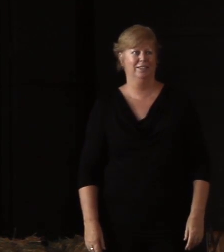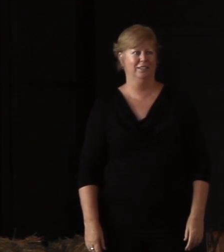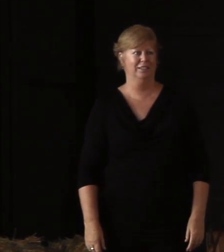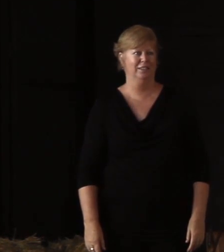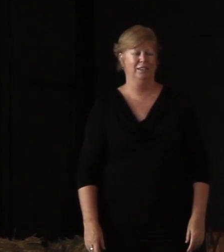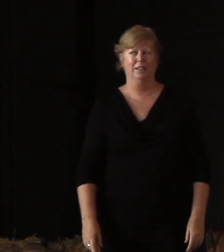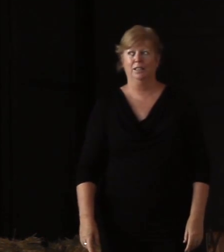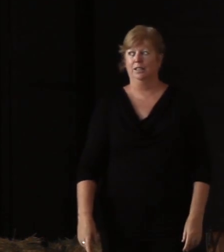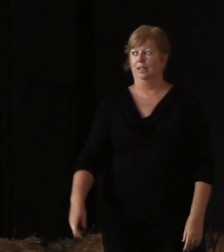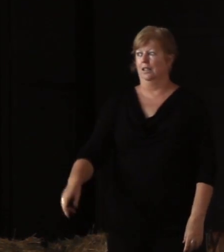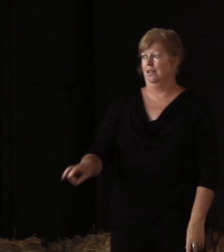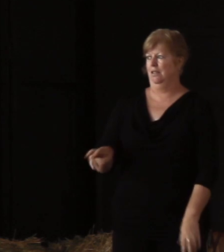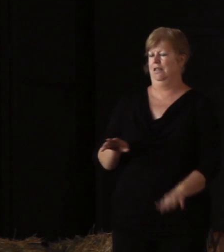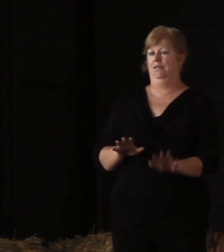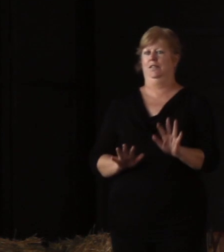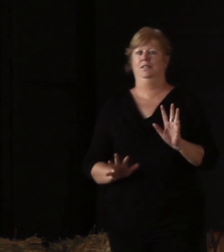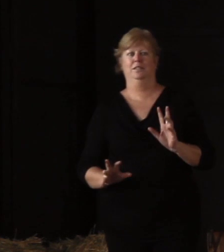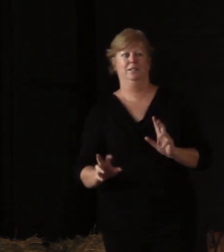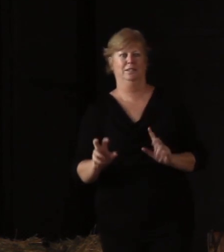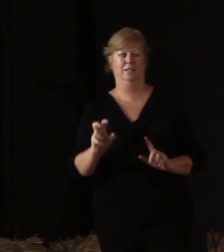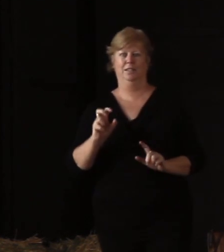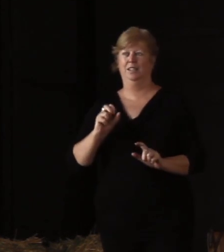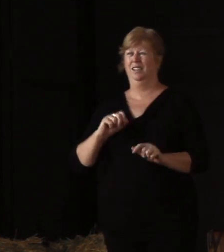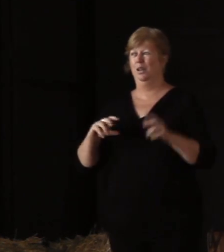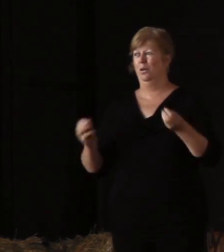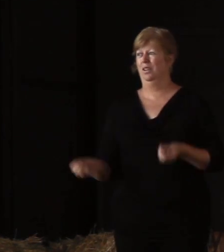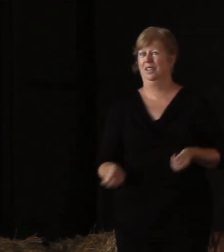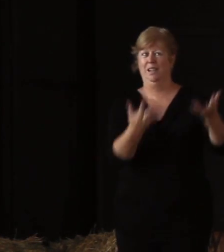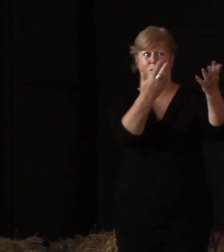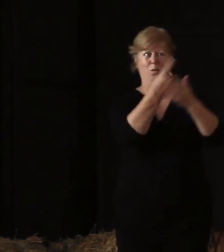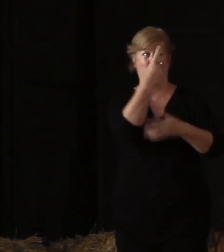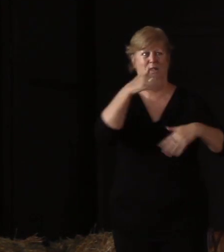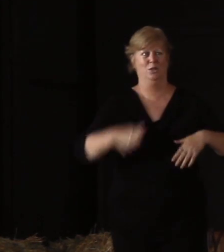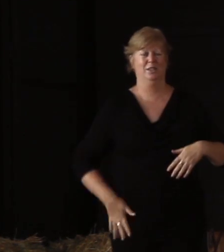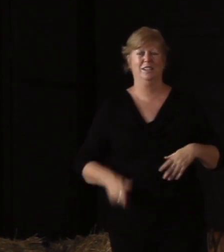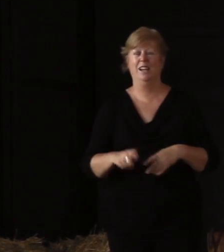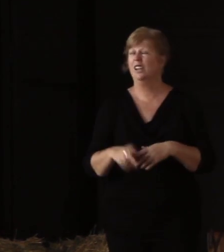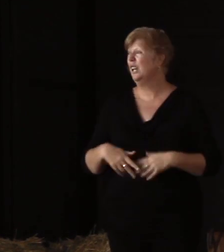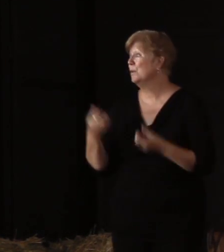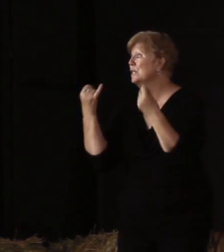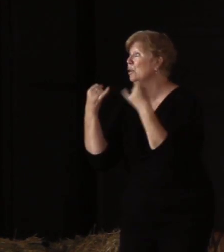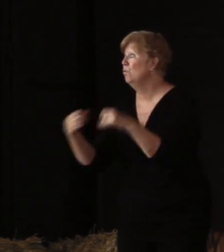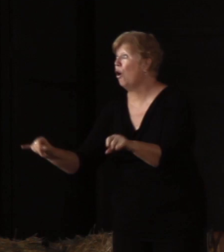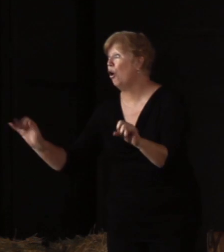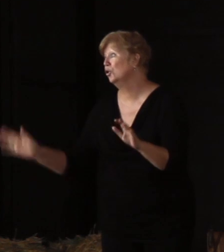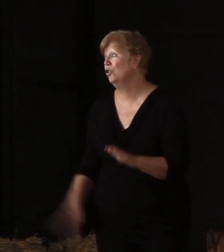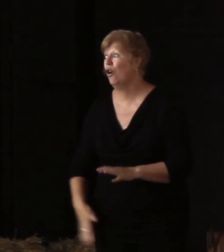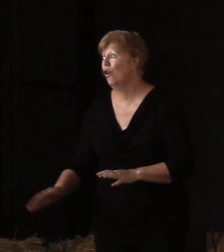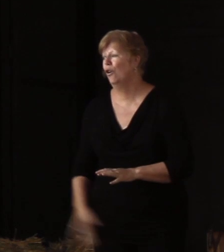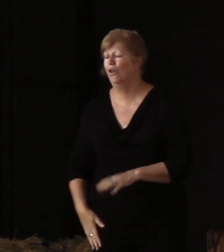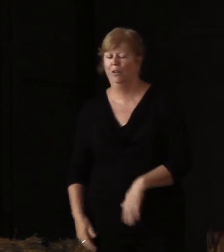And he kind of moved into the house a little bit more and he said, well, we gave away one of the dogs today. And I said, well, it was the wrong damn